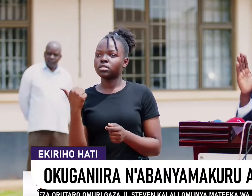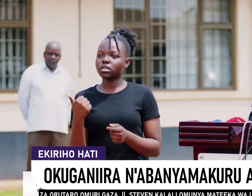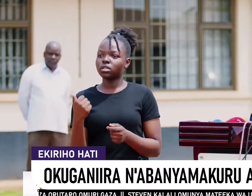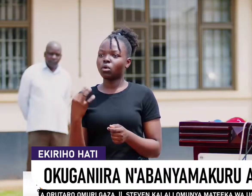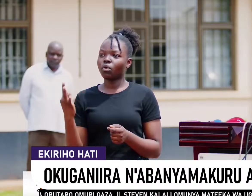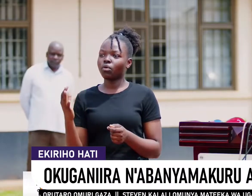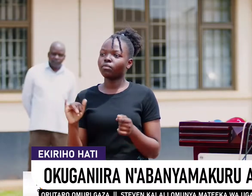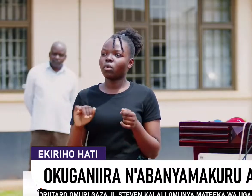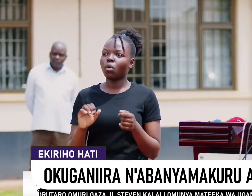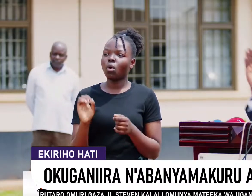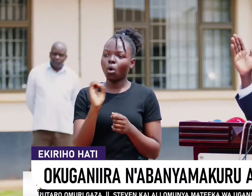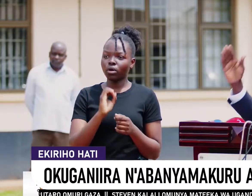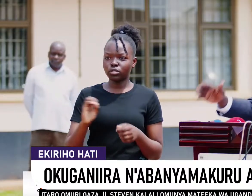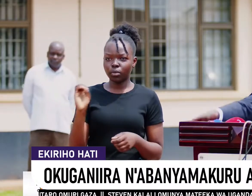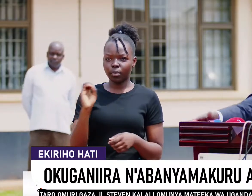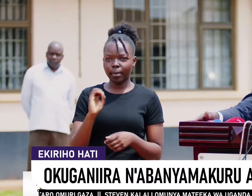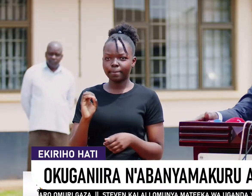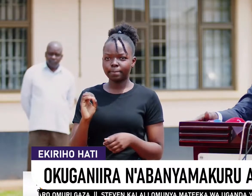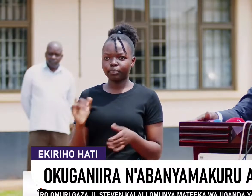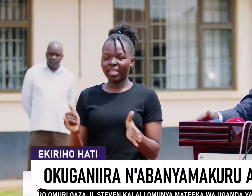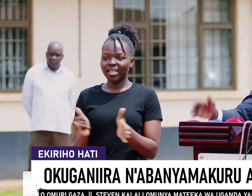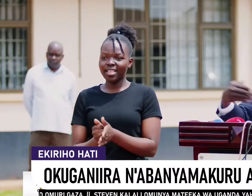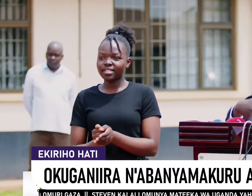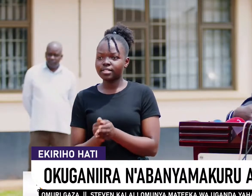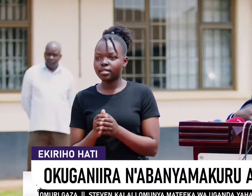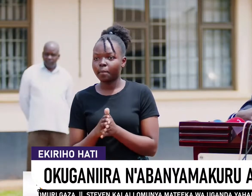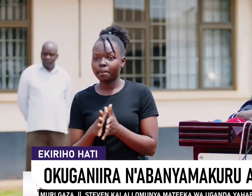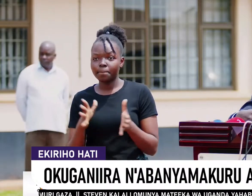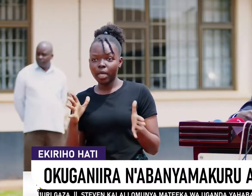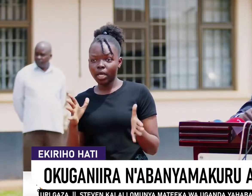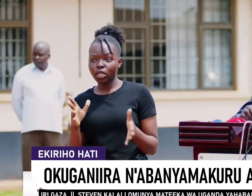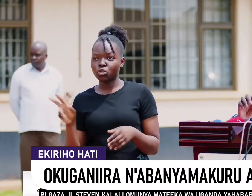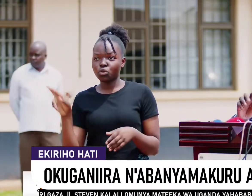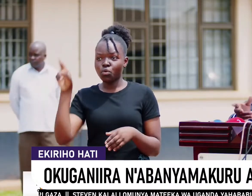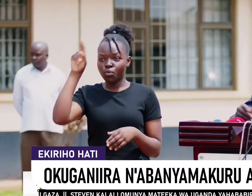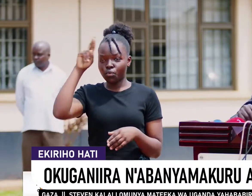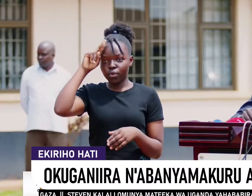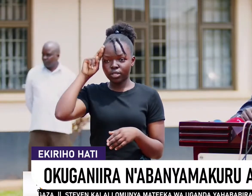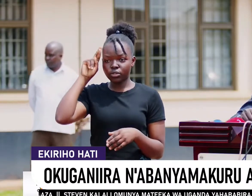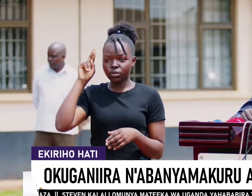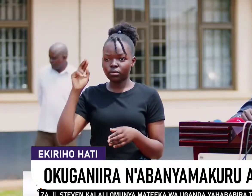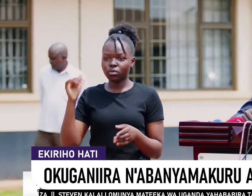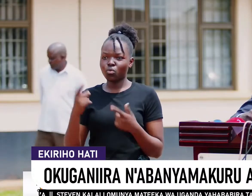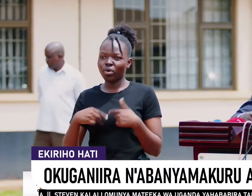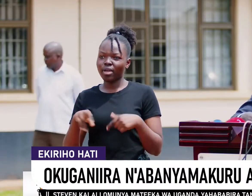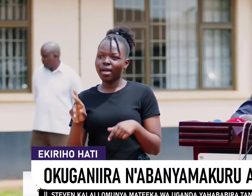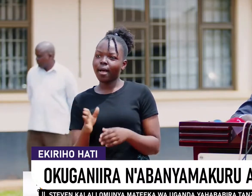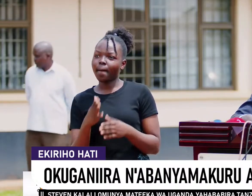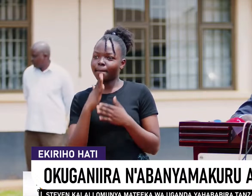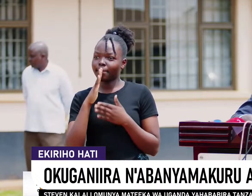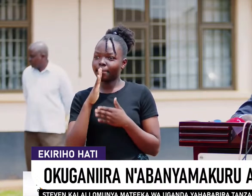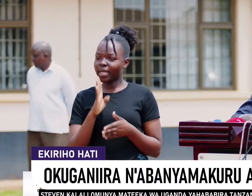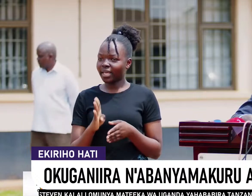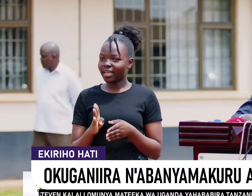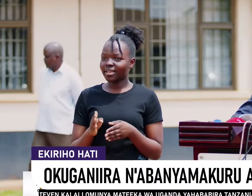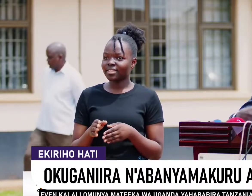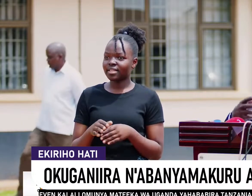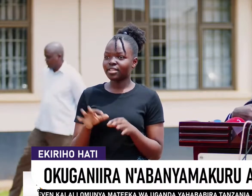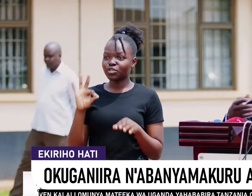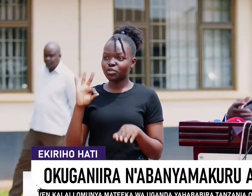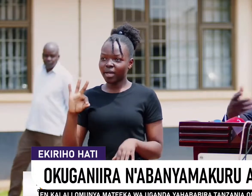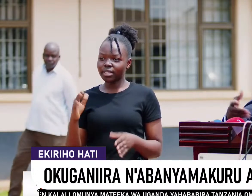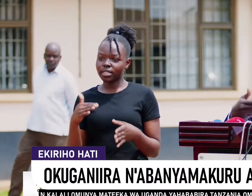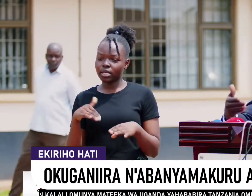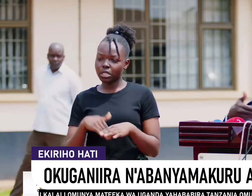they are separate. That's the main reason. To me, actually, we are being smart in doing this